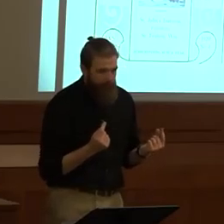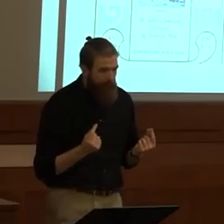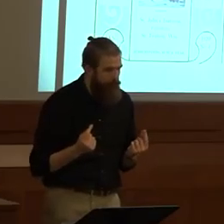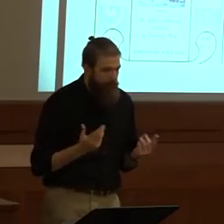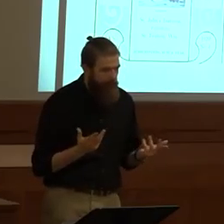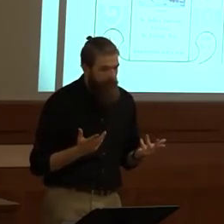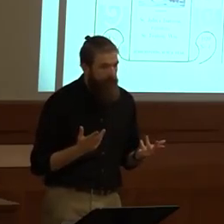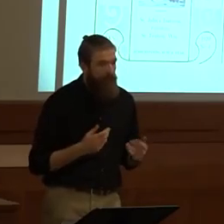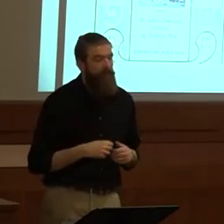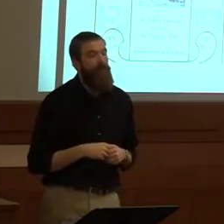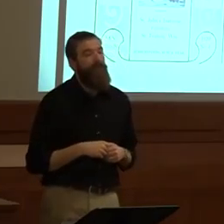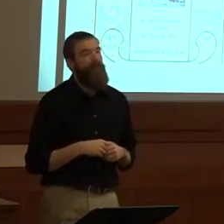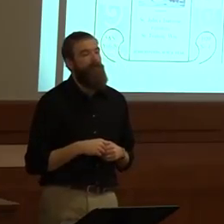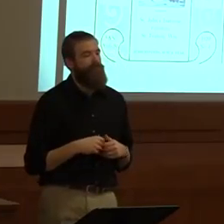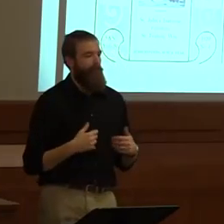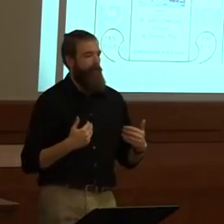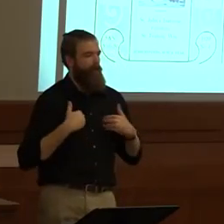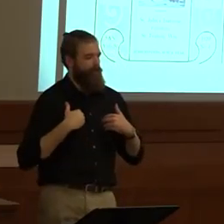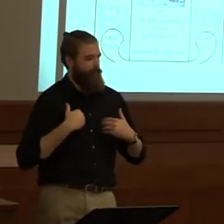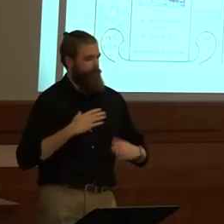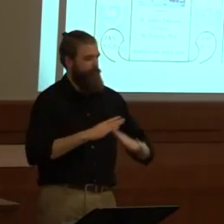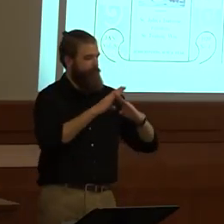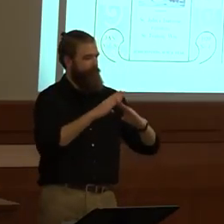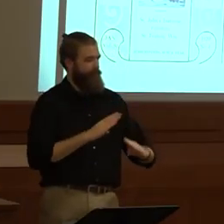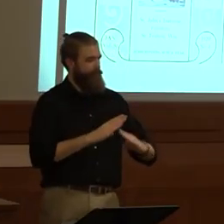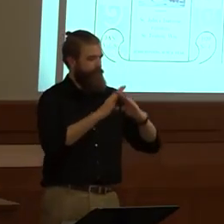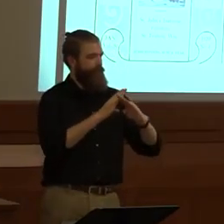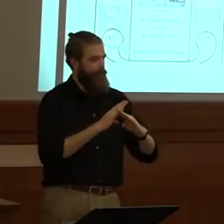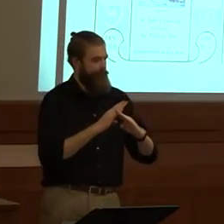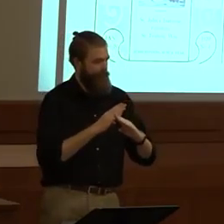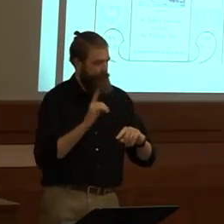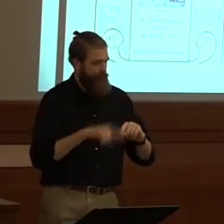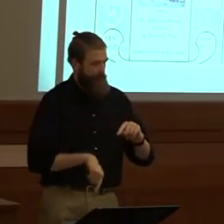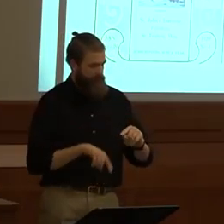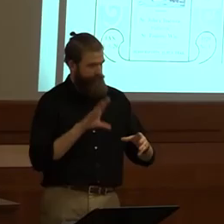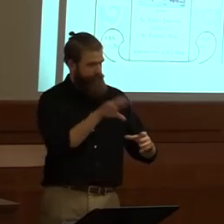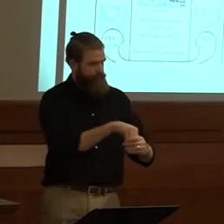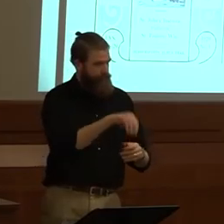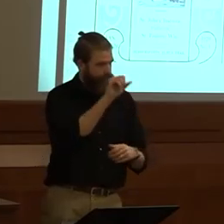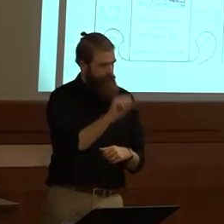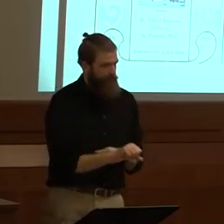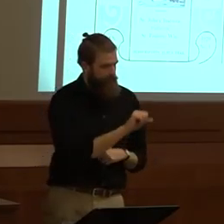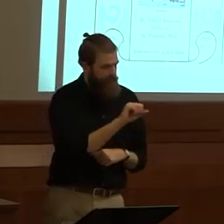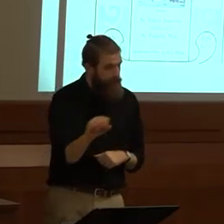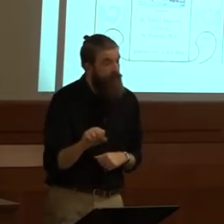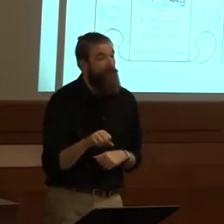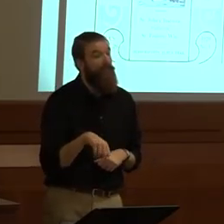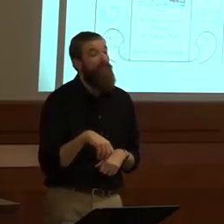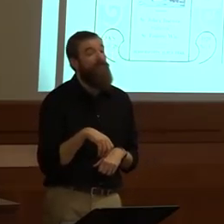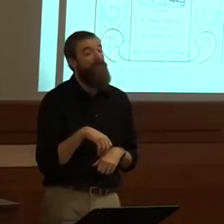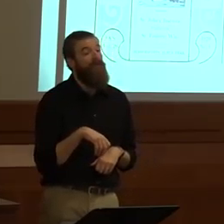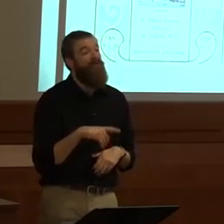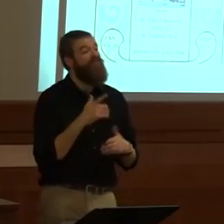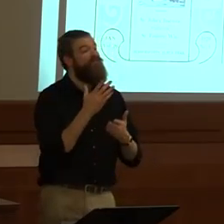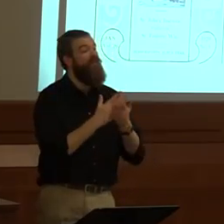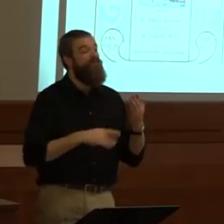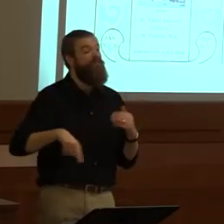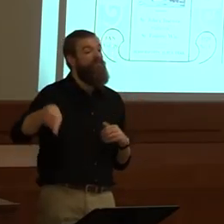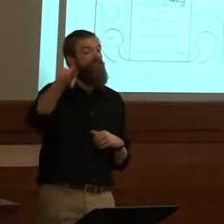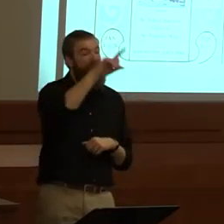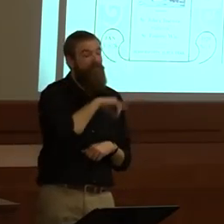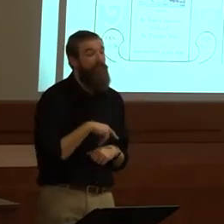barring of the full participation there. But in many parts of the world, deaf people just weren't educated, and